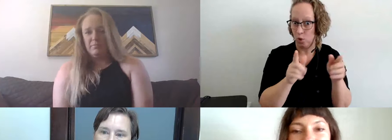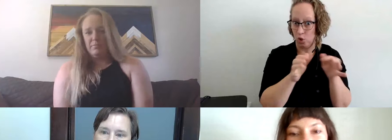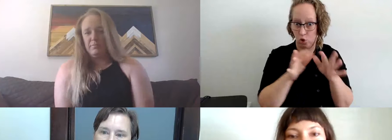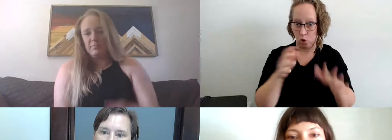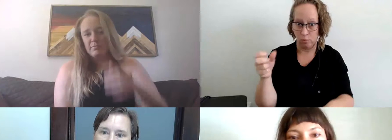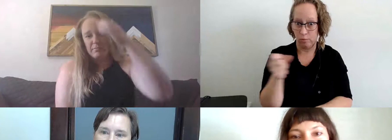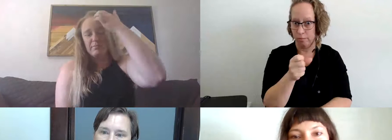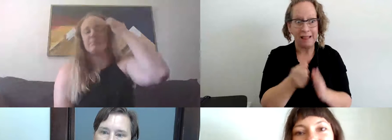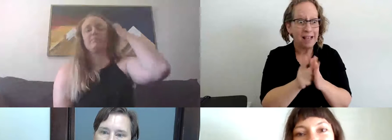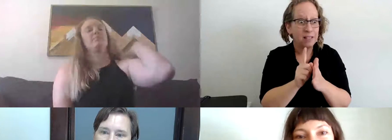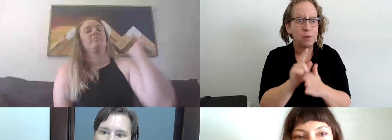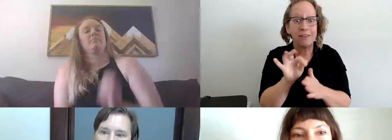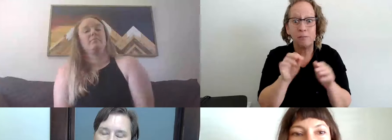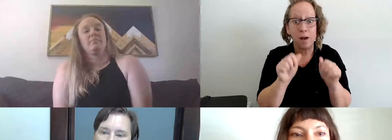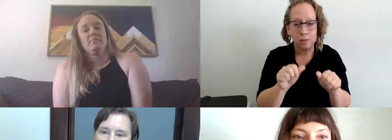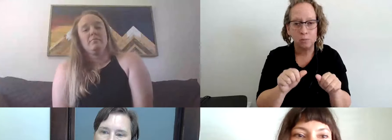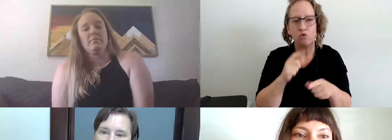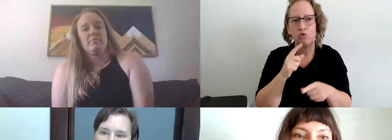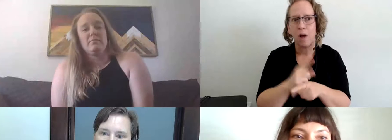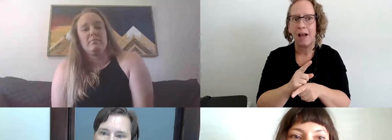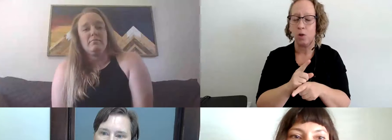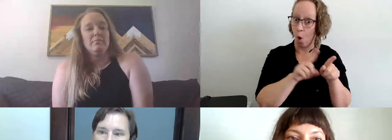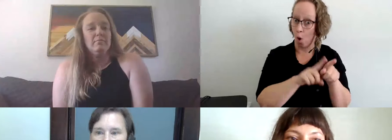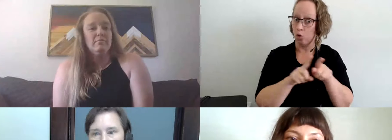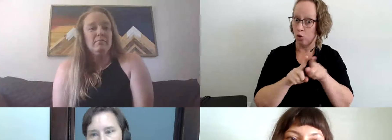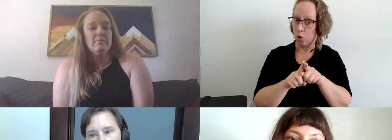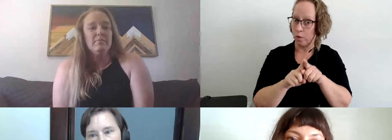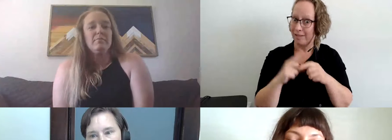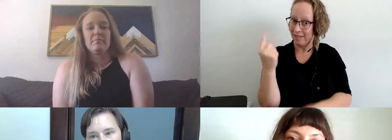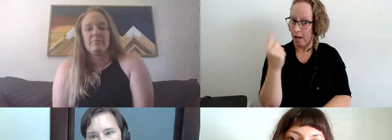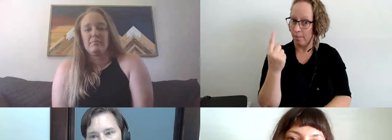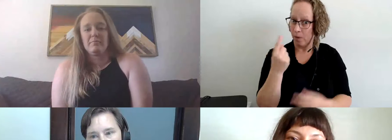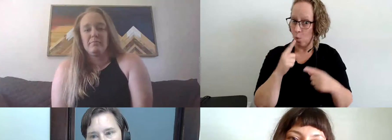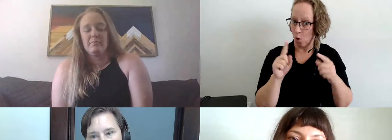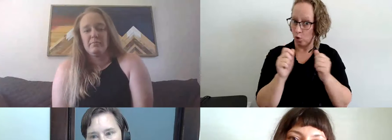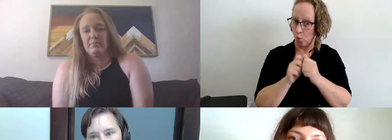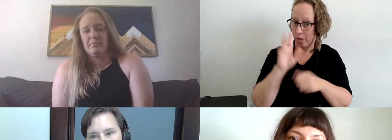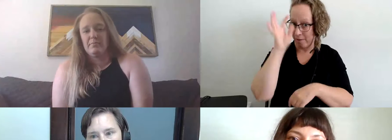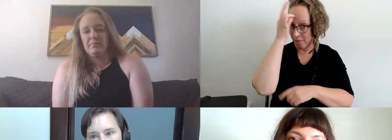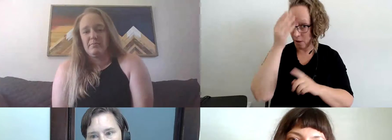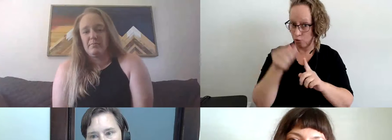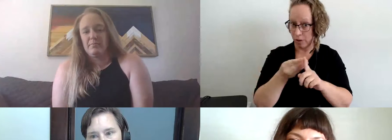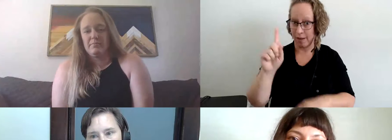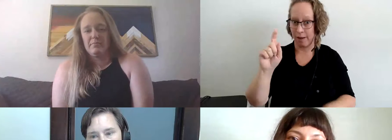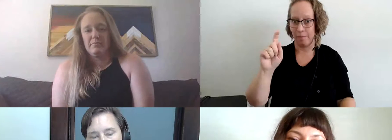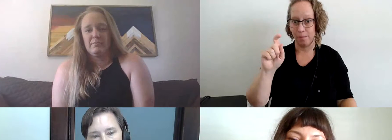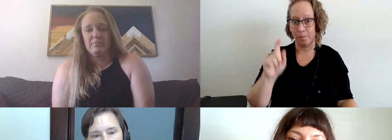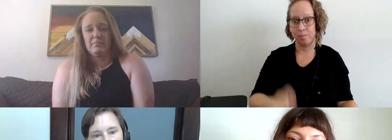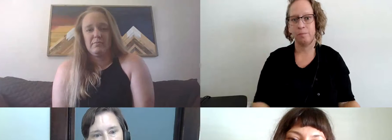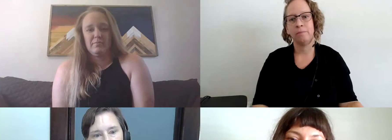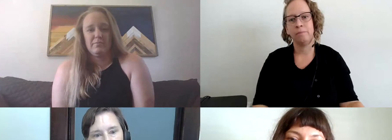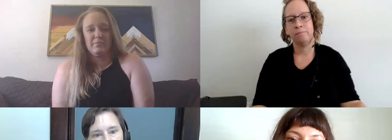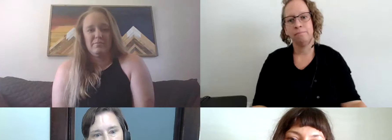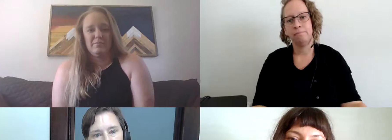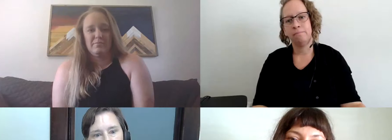at the last minute if possible. Is that also something that works with Fed Relay?